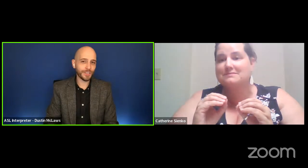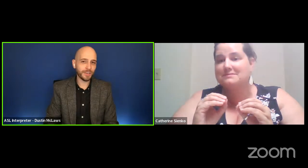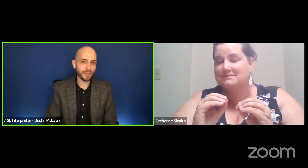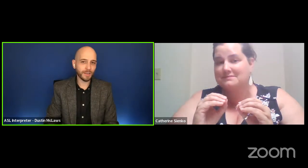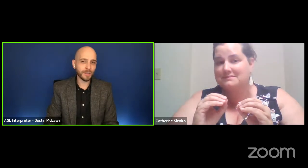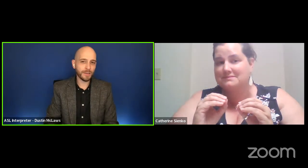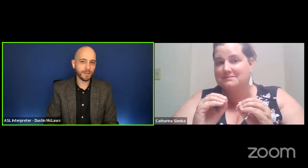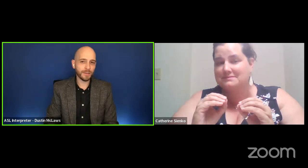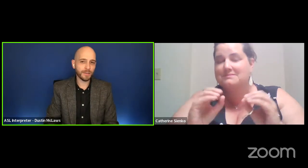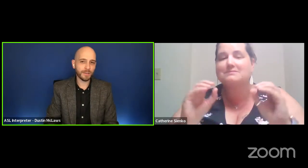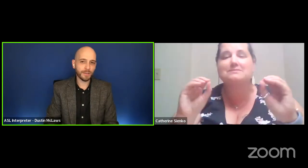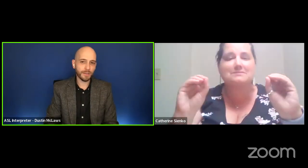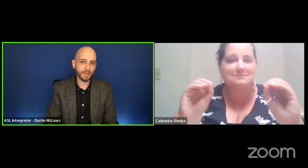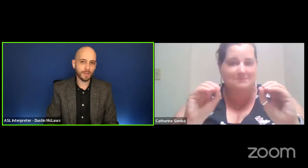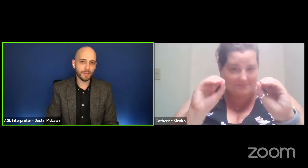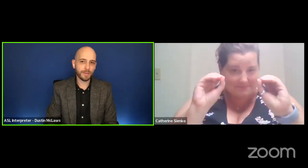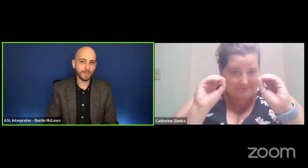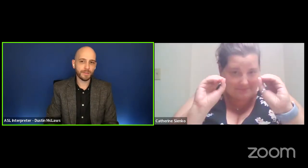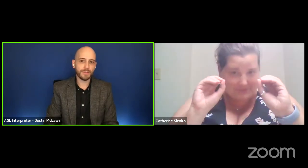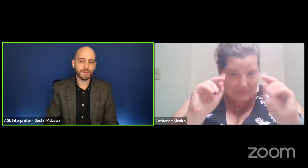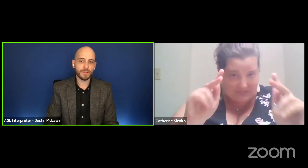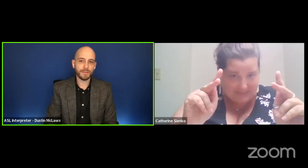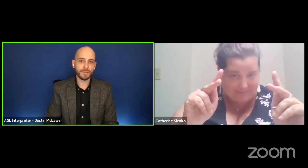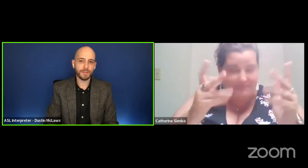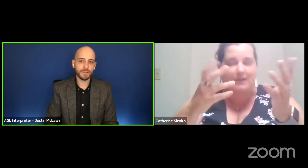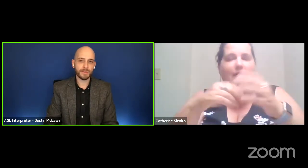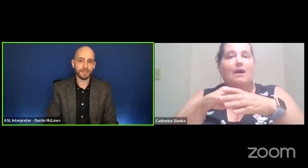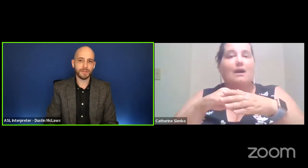Not seeing any.